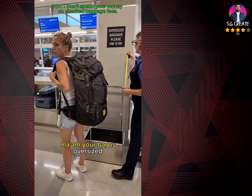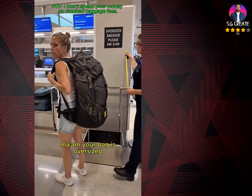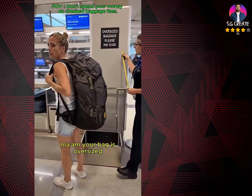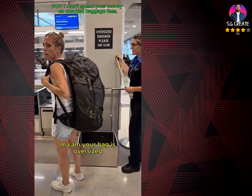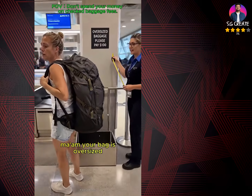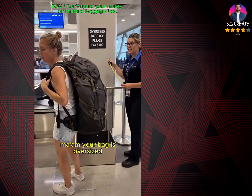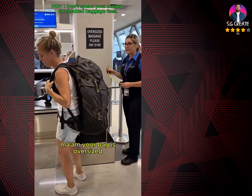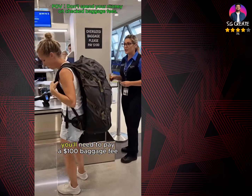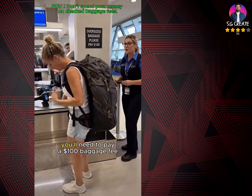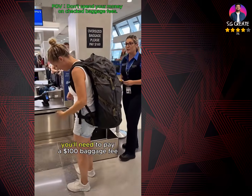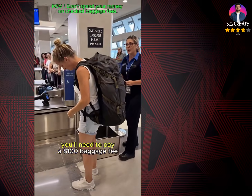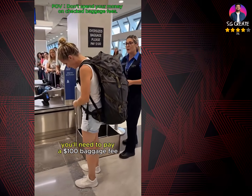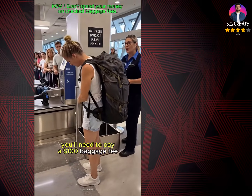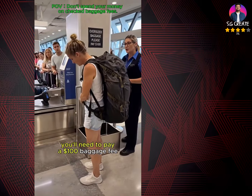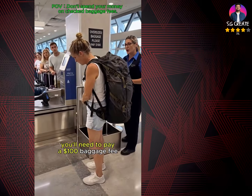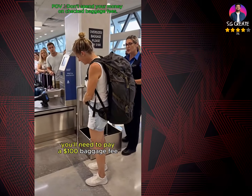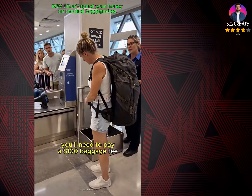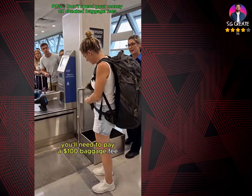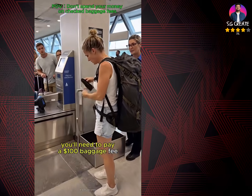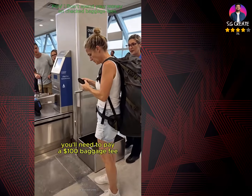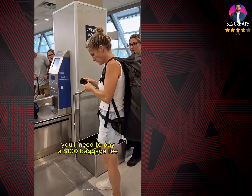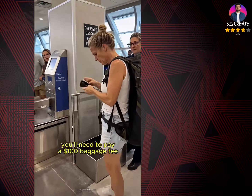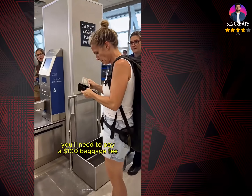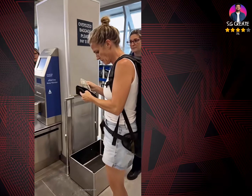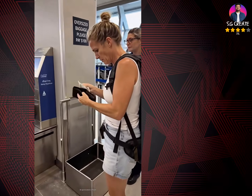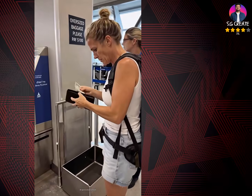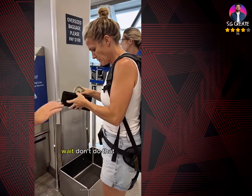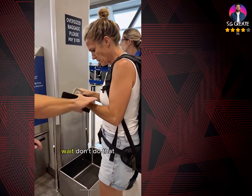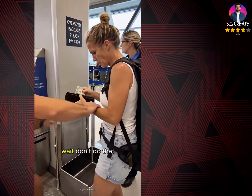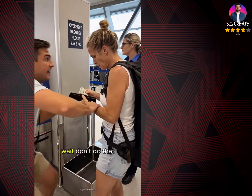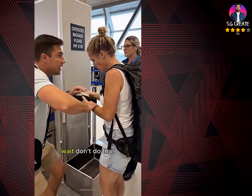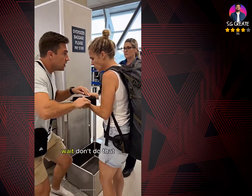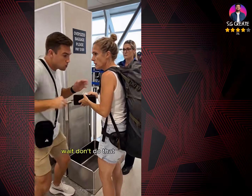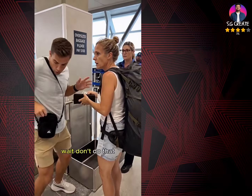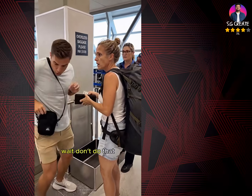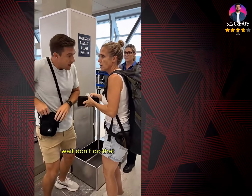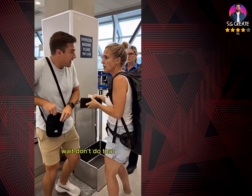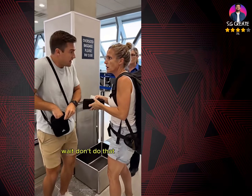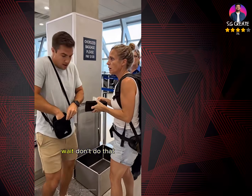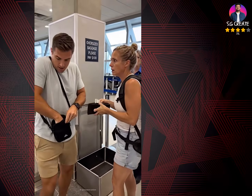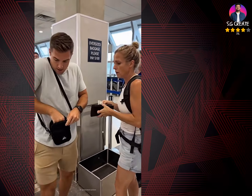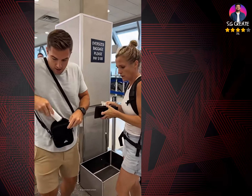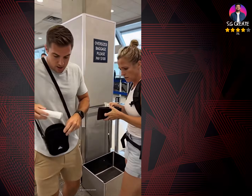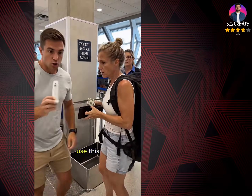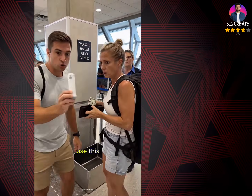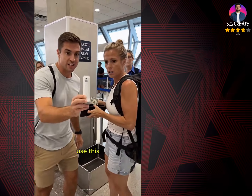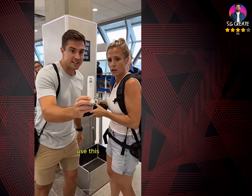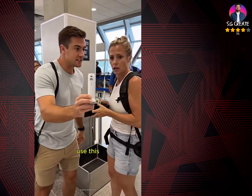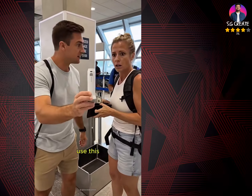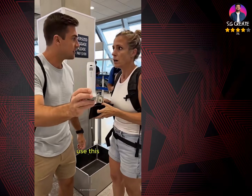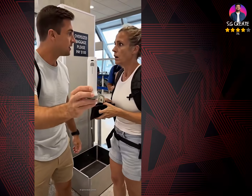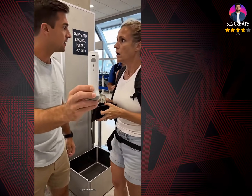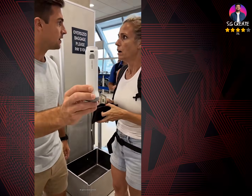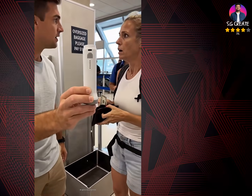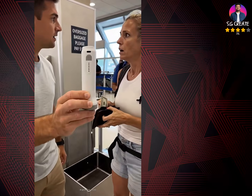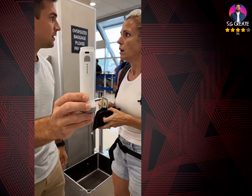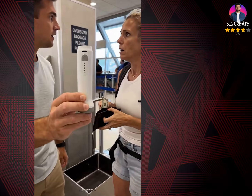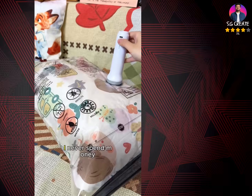the oversized. luxury of vacuum You'll need to pay a packing is $100 no longer baggage fee. confined to your closet at Wait, home. don't It do is that. now a standard piece of Use travel this. gear, alongside your I passport